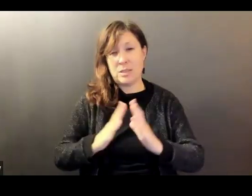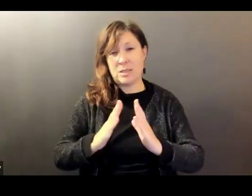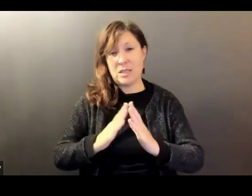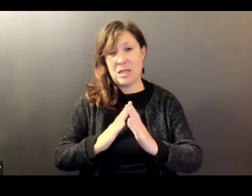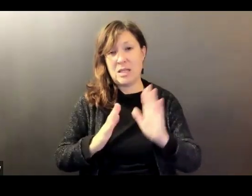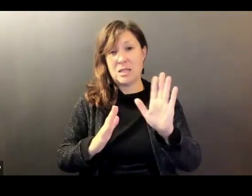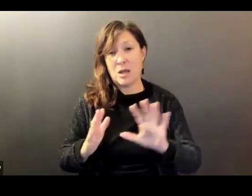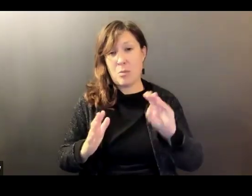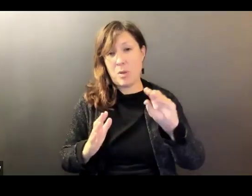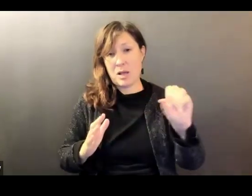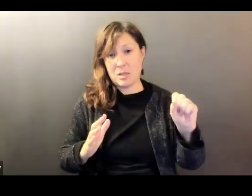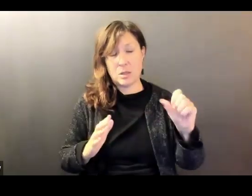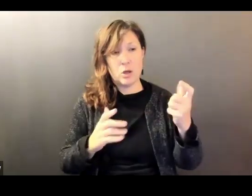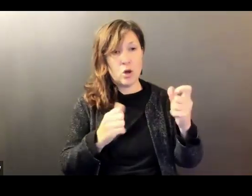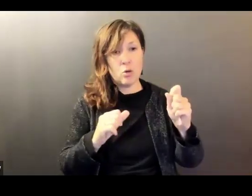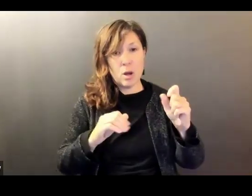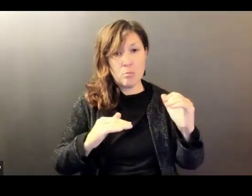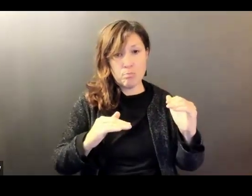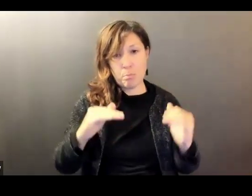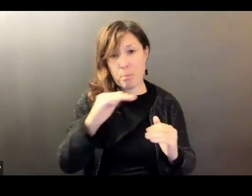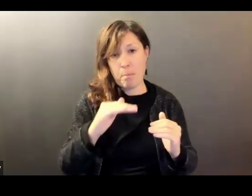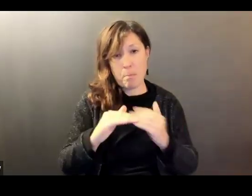really outperform them as well too.